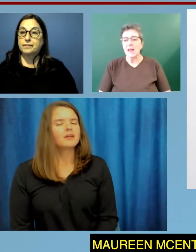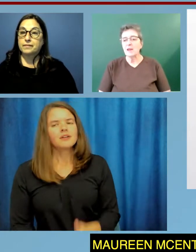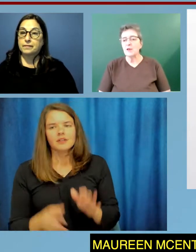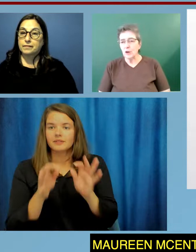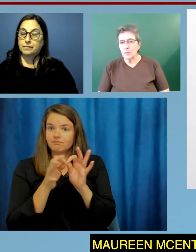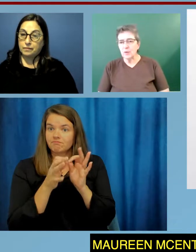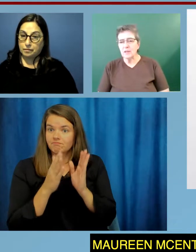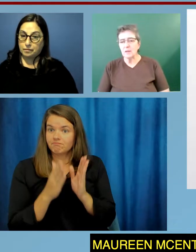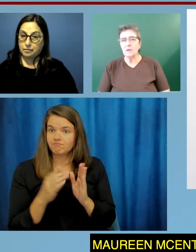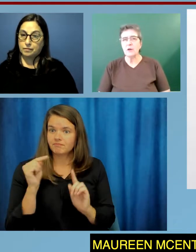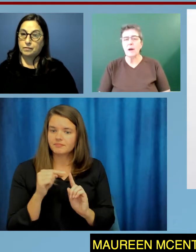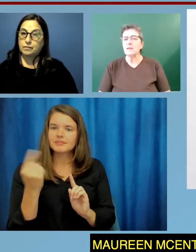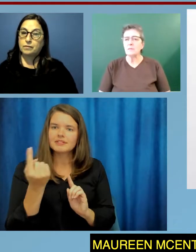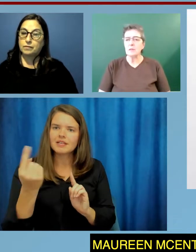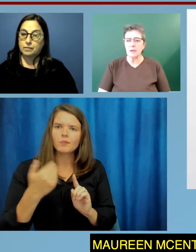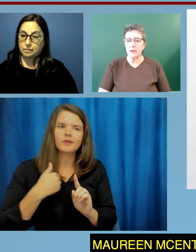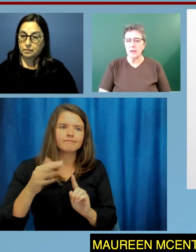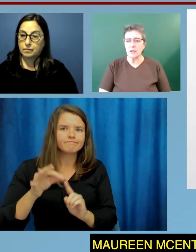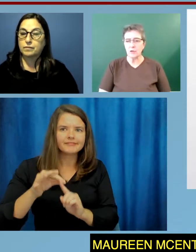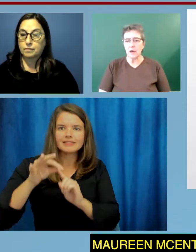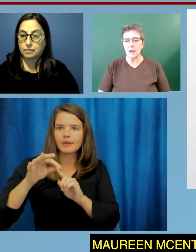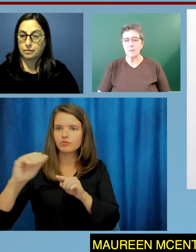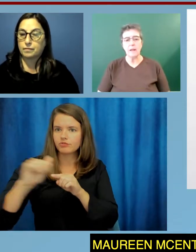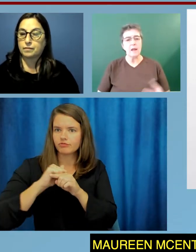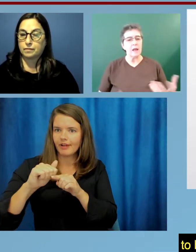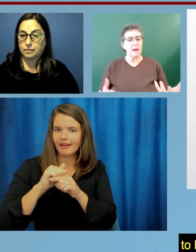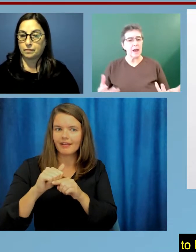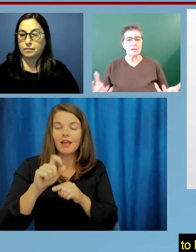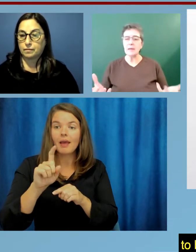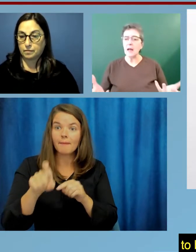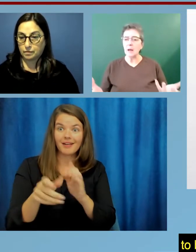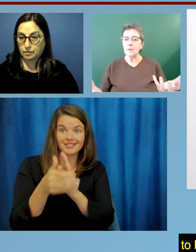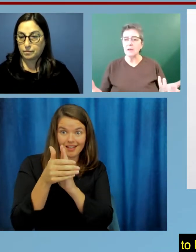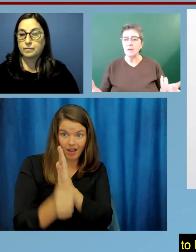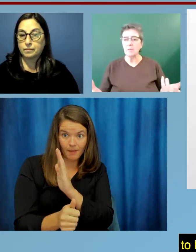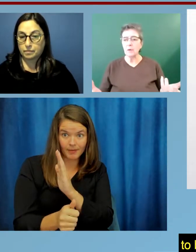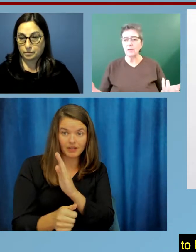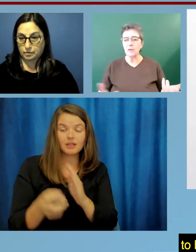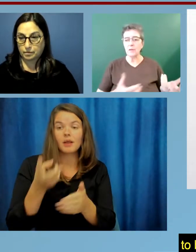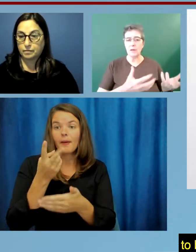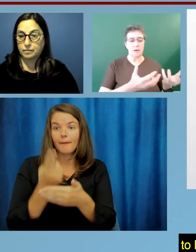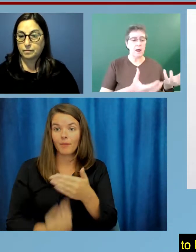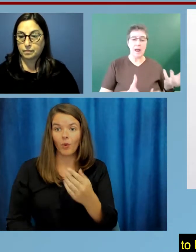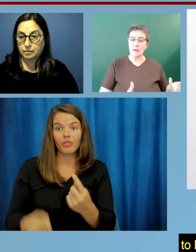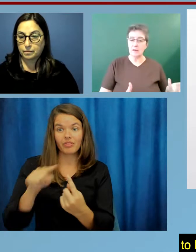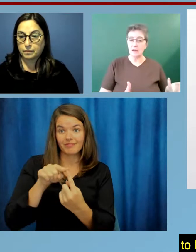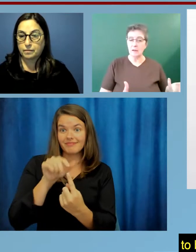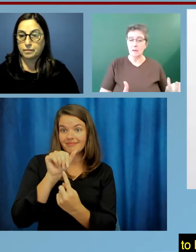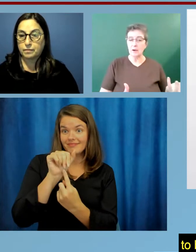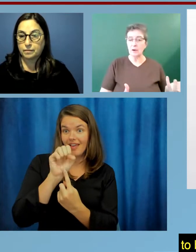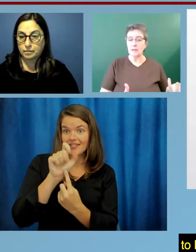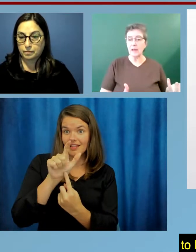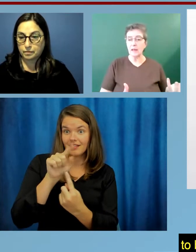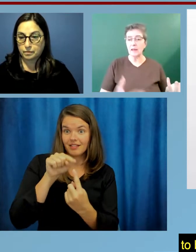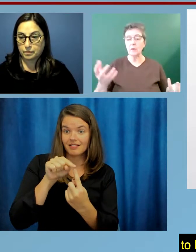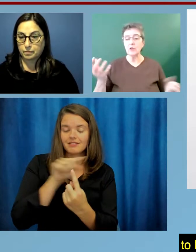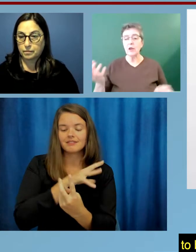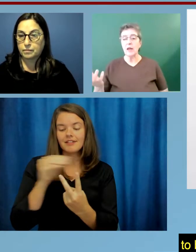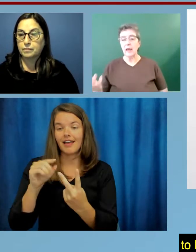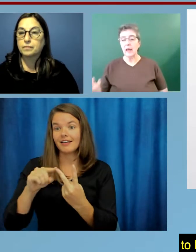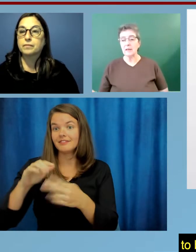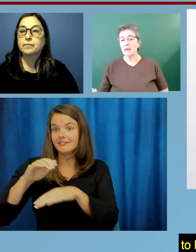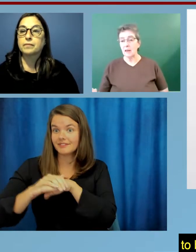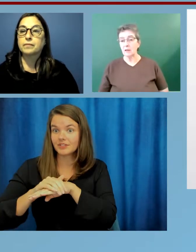So an interpreter is someone who has some specialized training and has to be competent in both ASL, American Sign